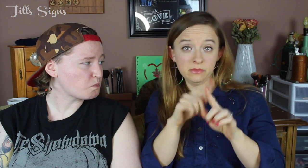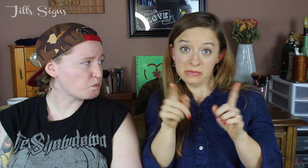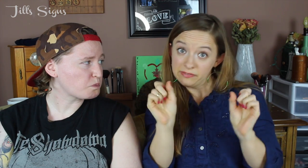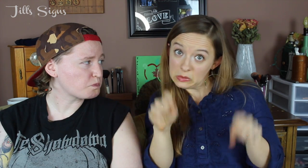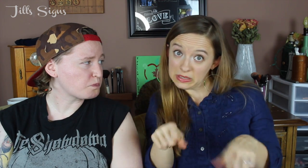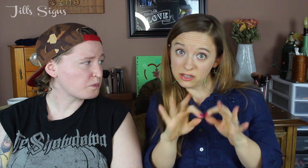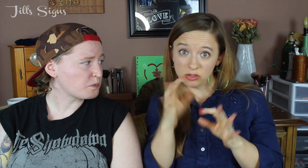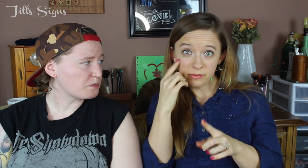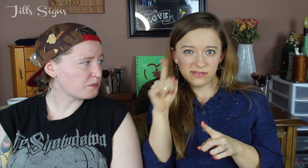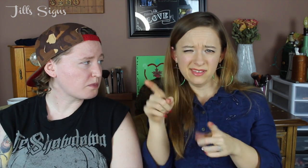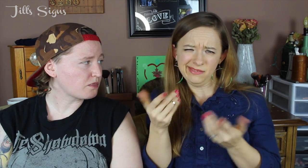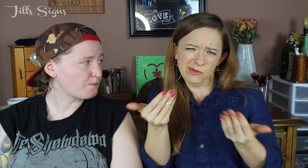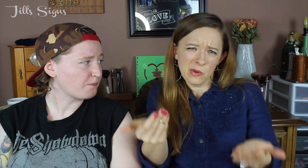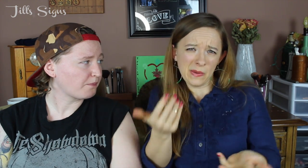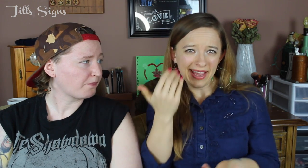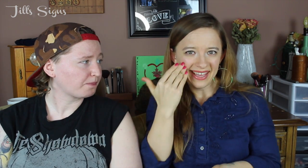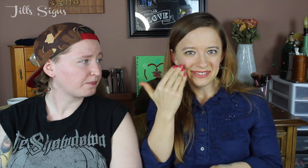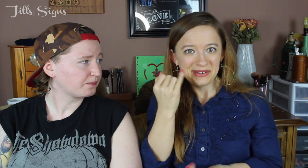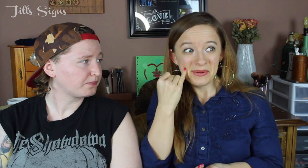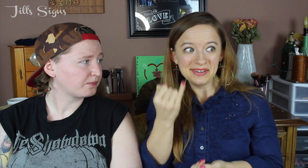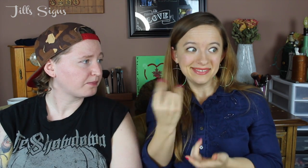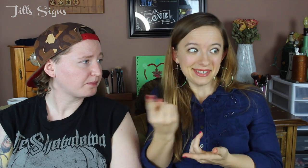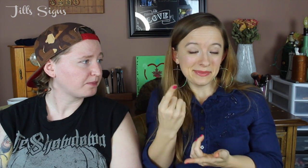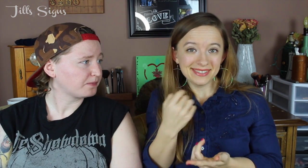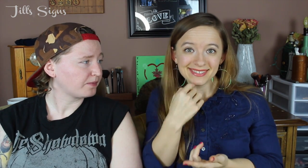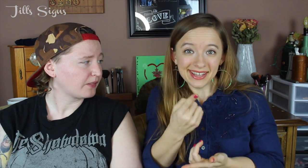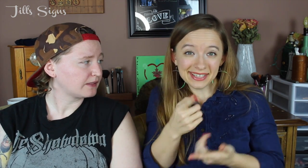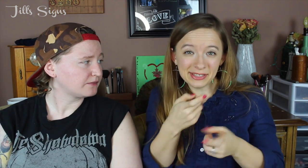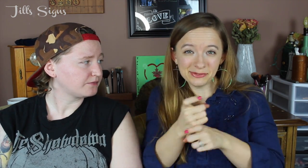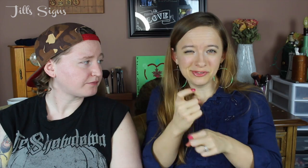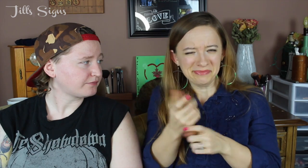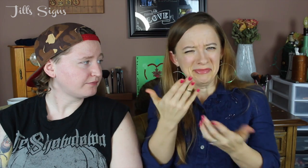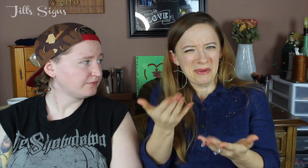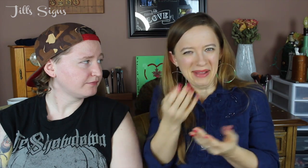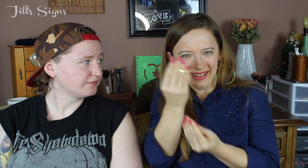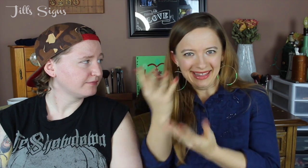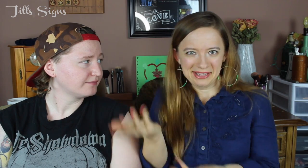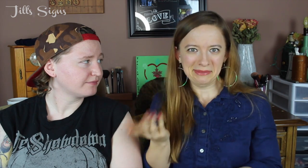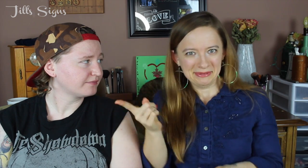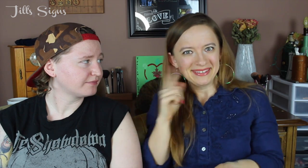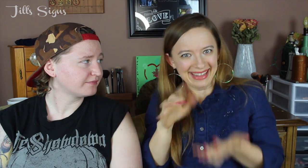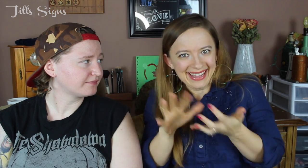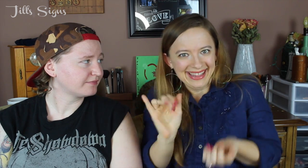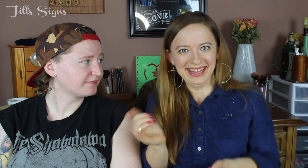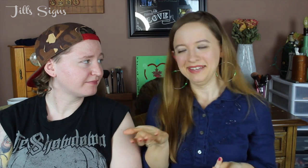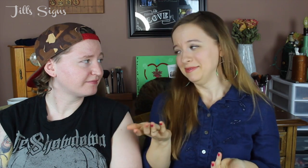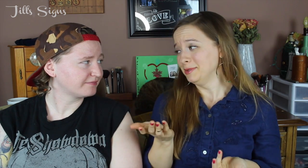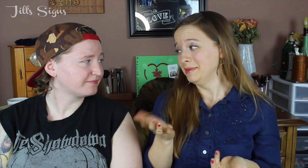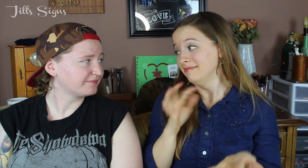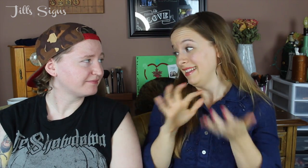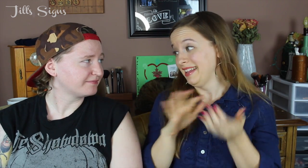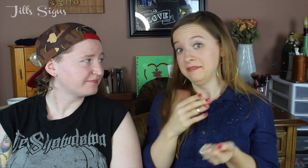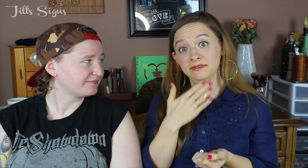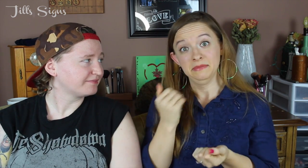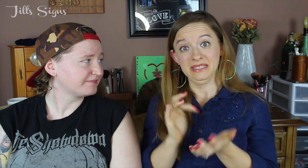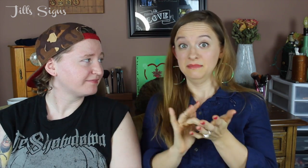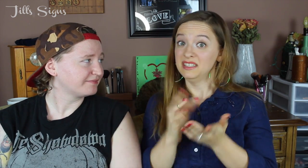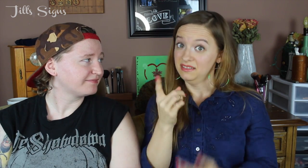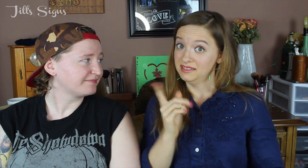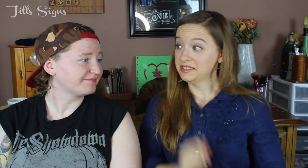want you to interpret, but if you can interpret for them, go ahead. If somebody's telling a joke, go ahead and let them know. They should laugh too. I mean, laughter is the